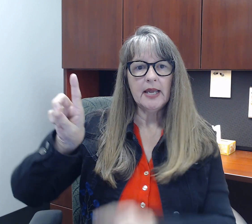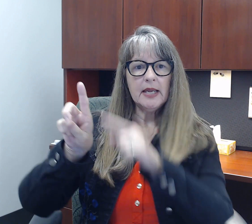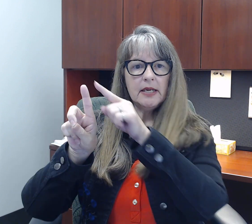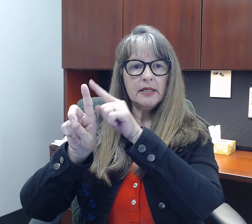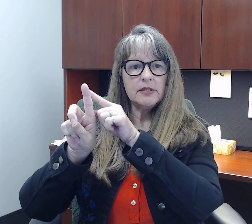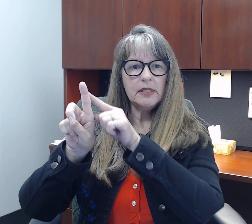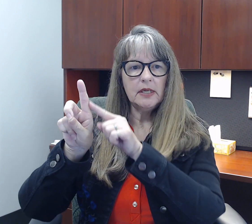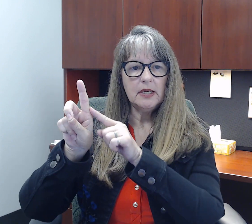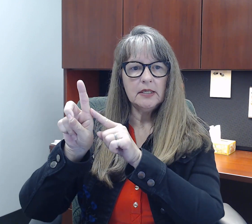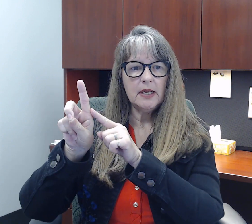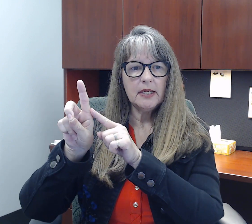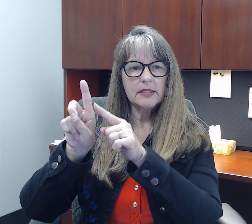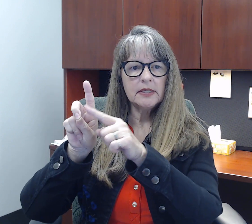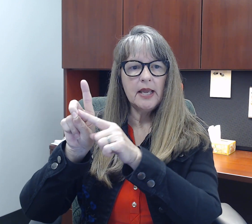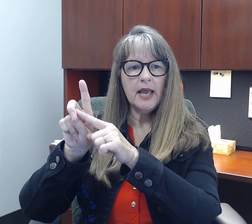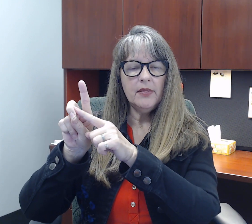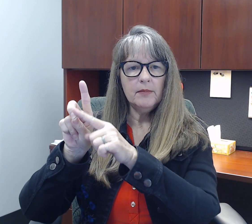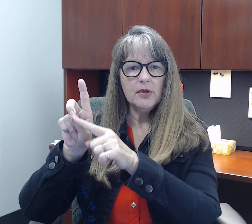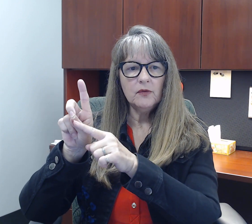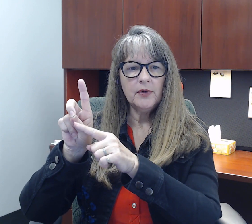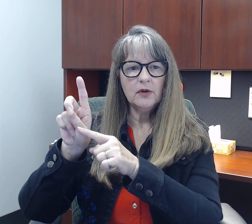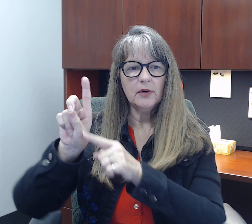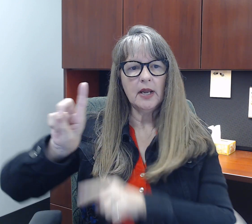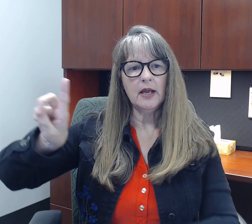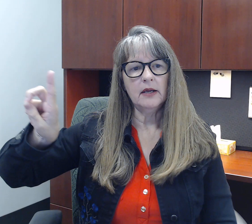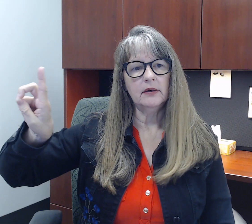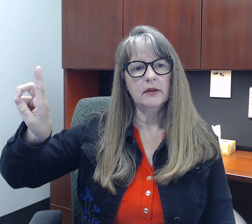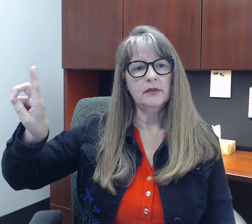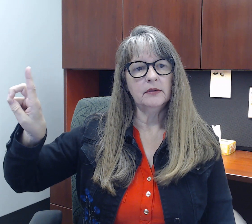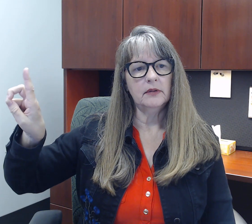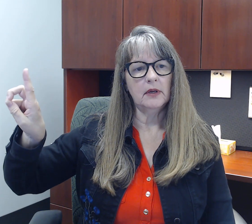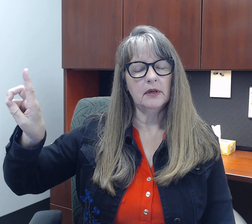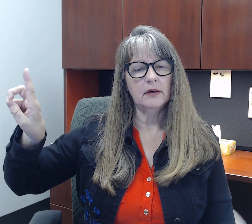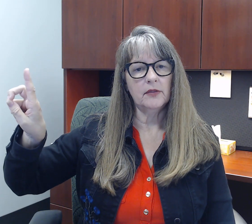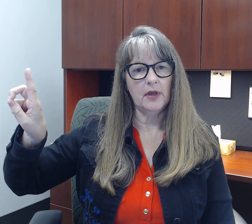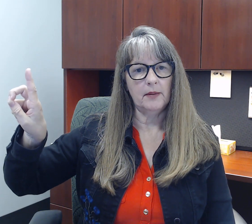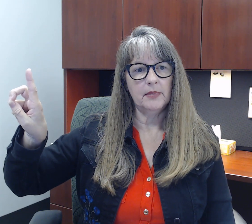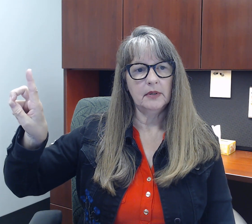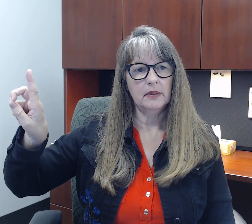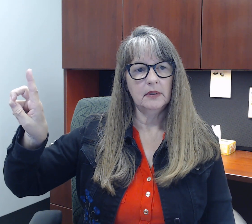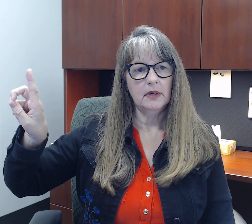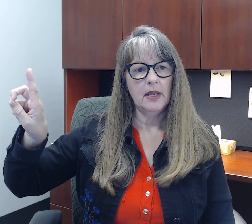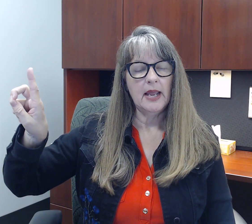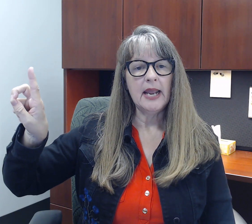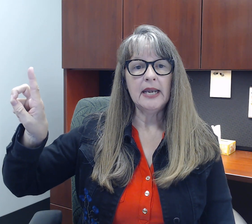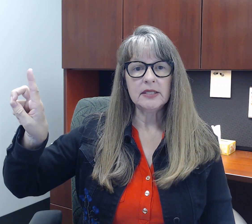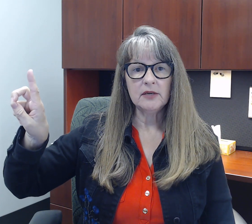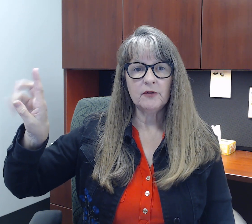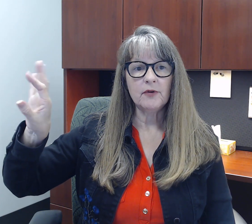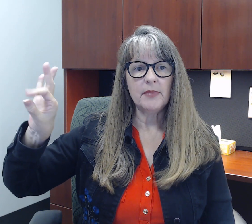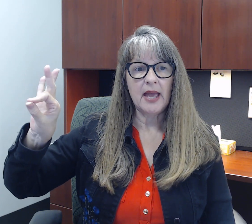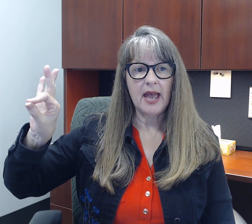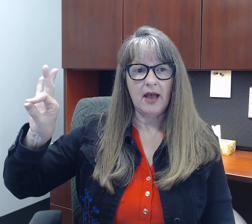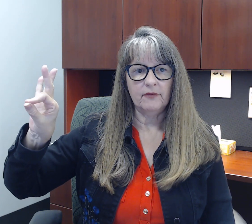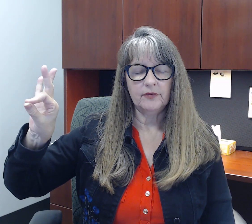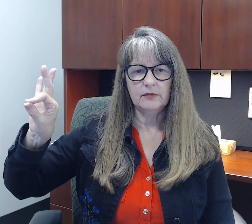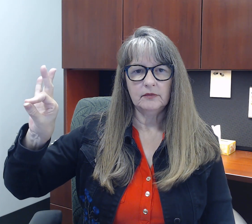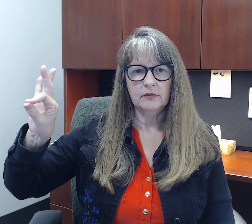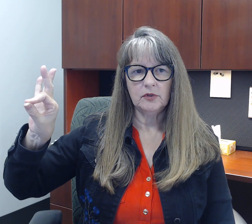It is the index and the middle finger and the thumb. It is different from the F. Do you see